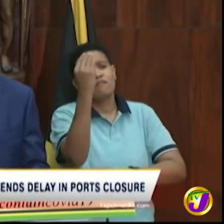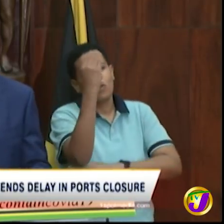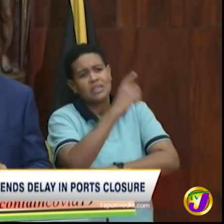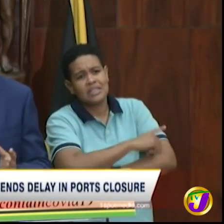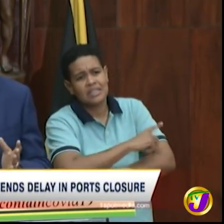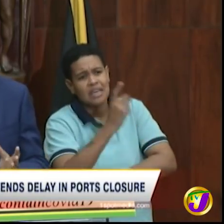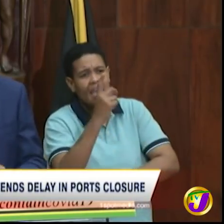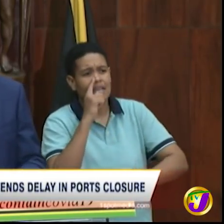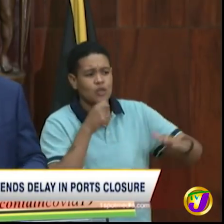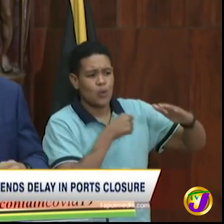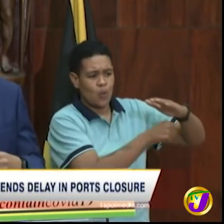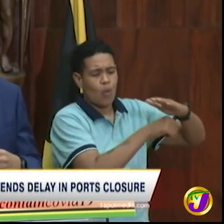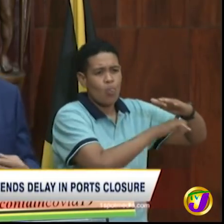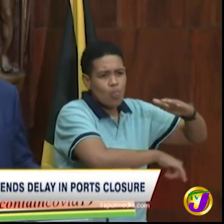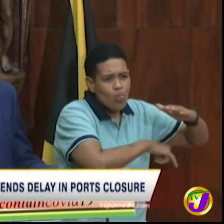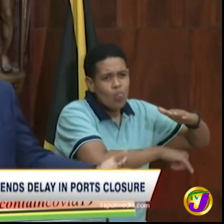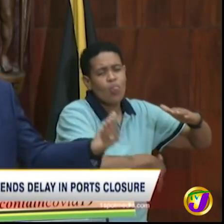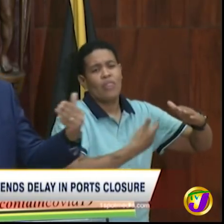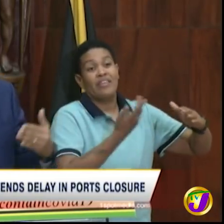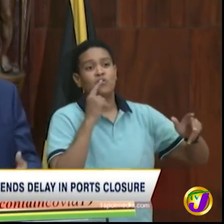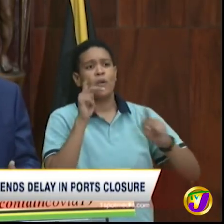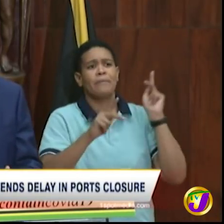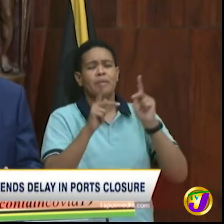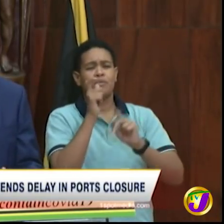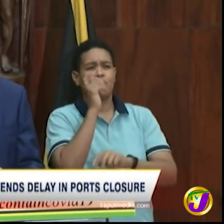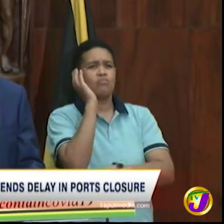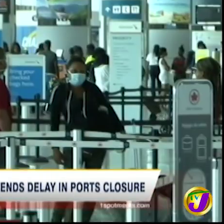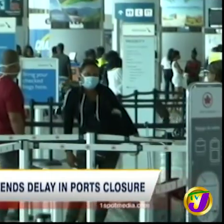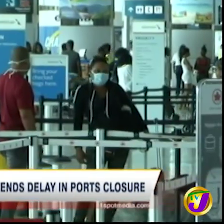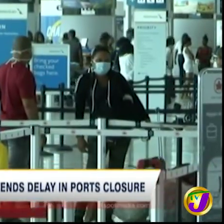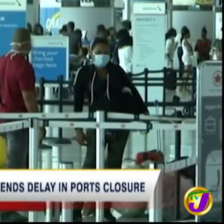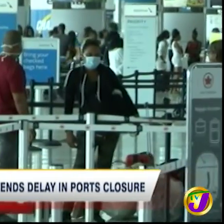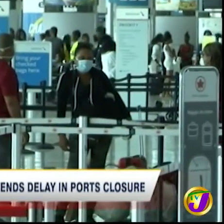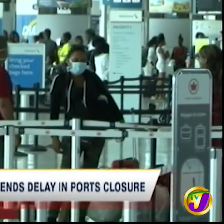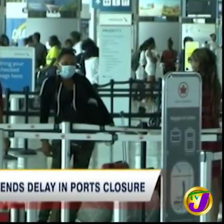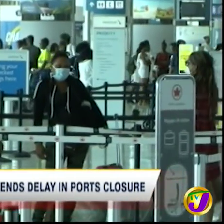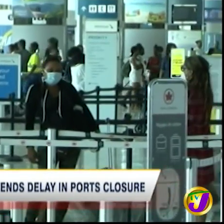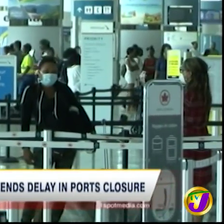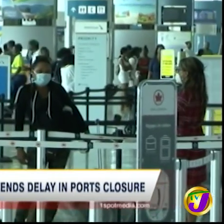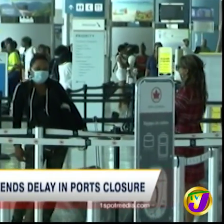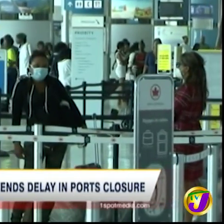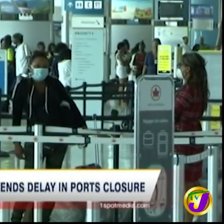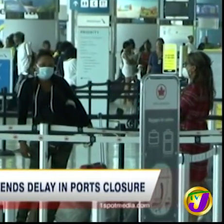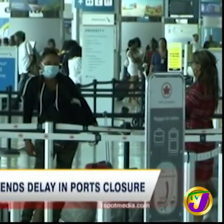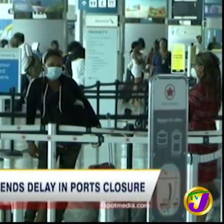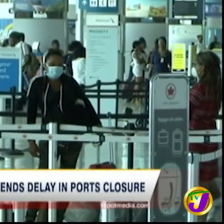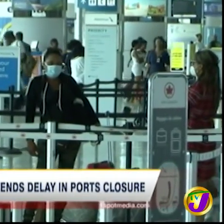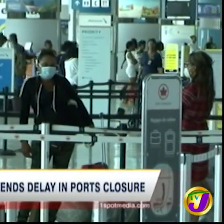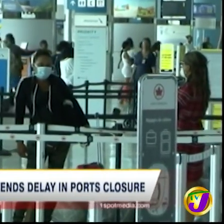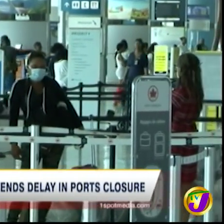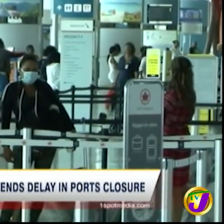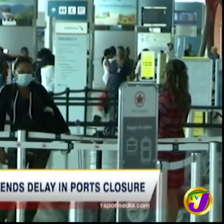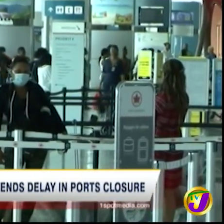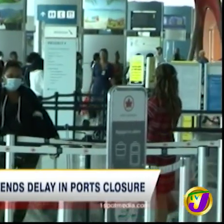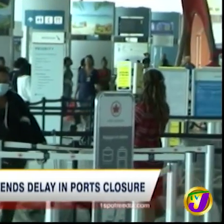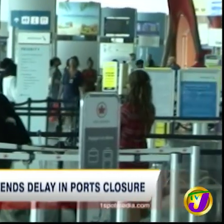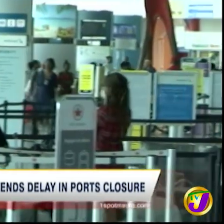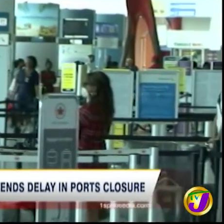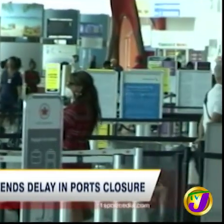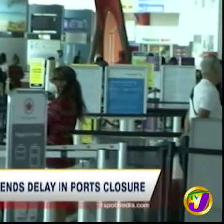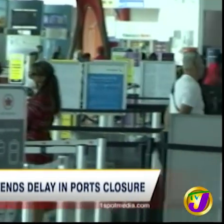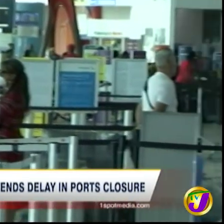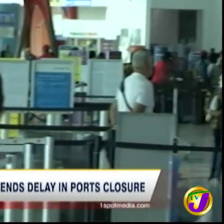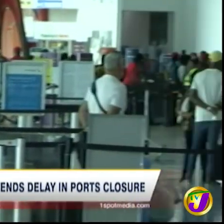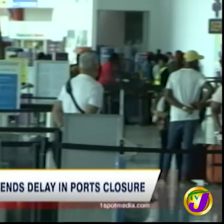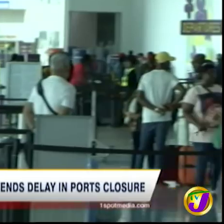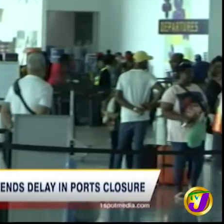days quarantine, and so there are persons who would have come in. So what prompted the crucial decision now? As the numbers